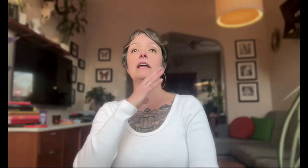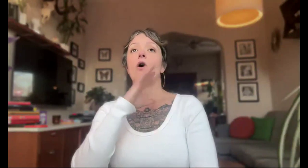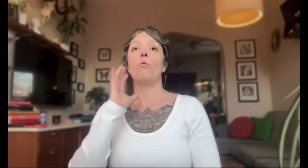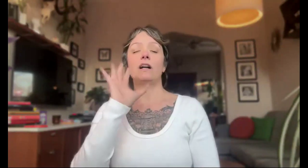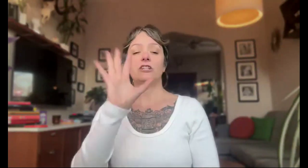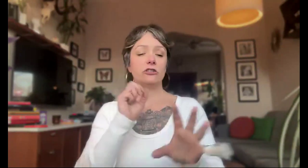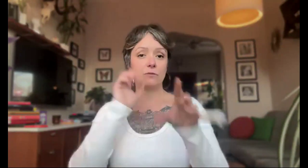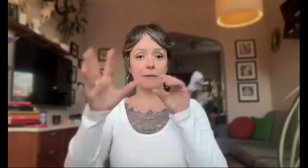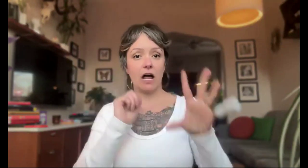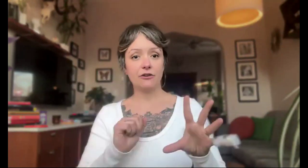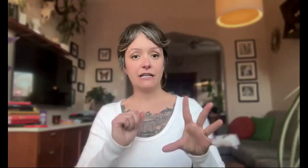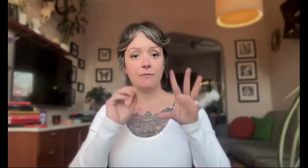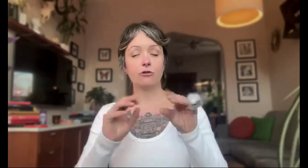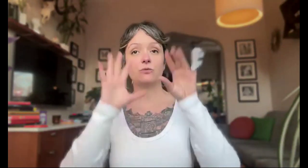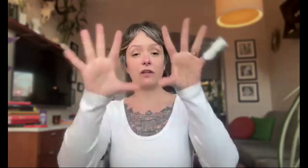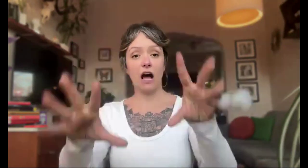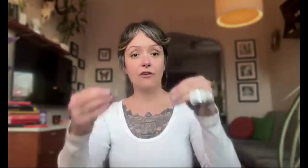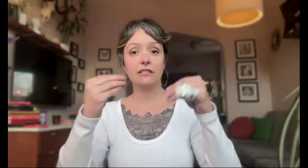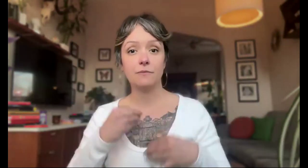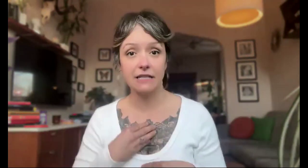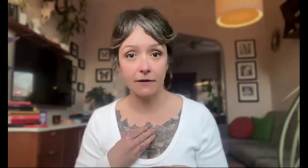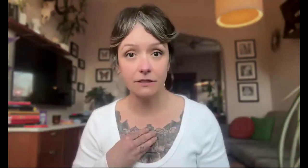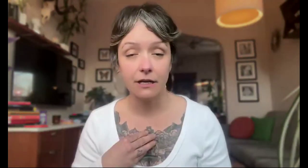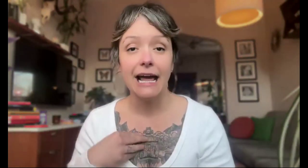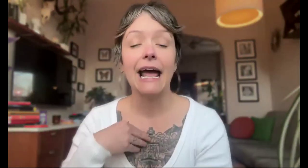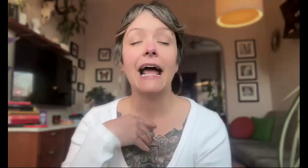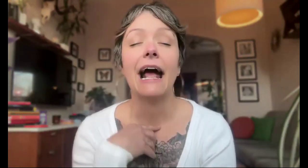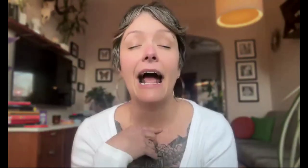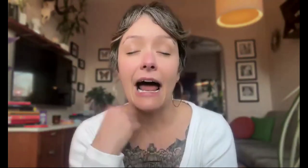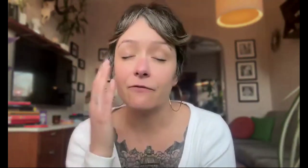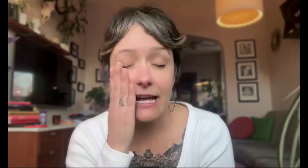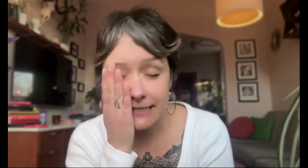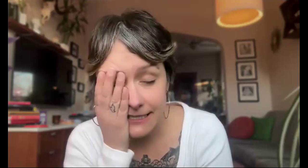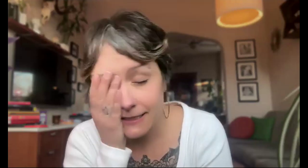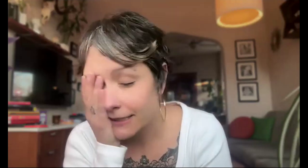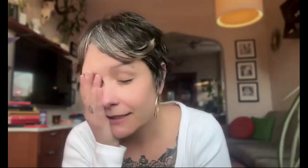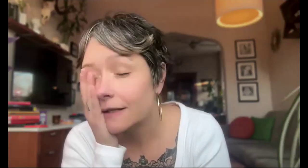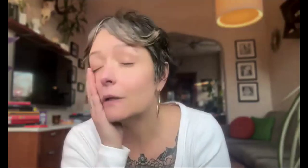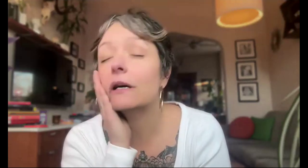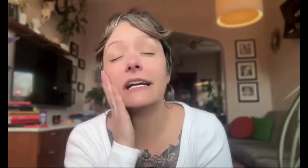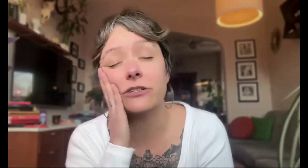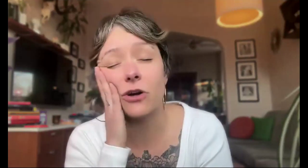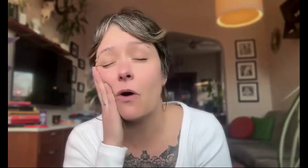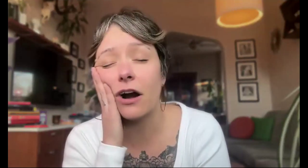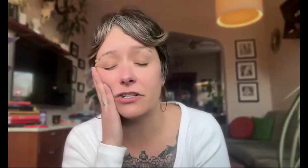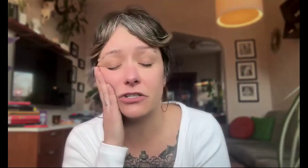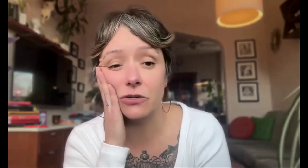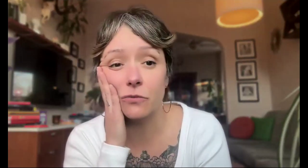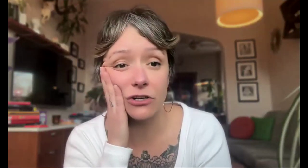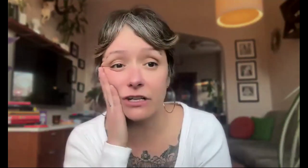we want children to be able to understand emotions within others and themselves. And friends, it is so hard to do when you're